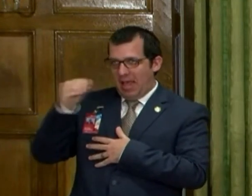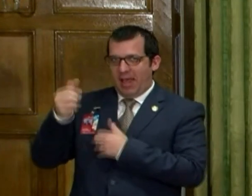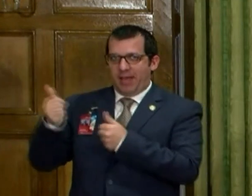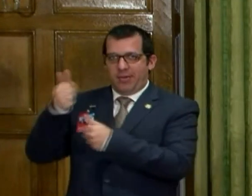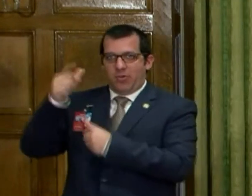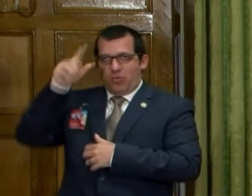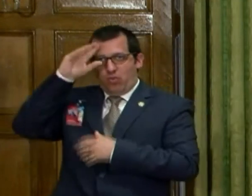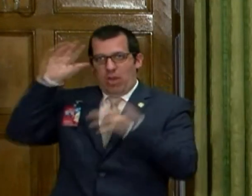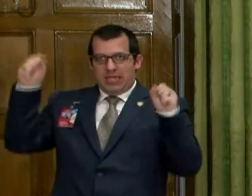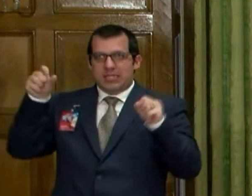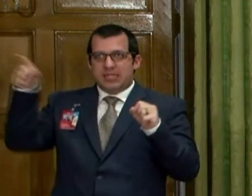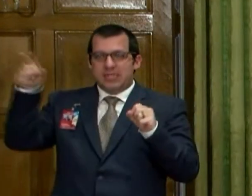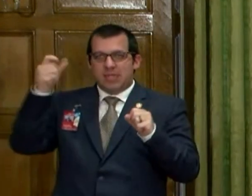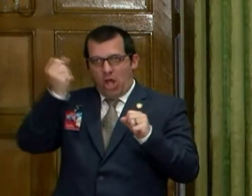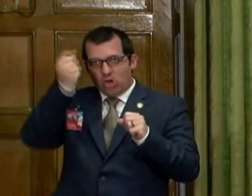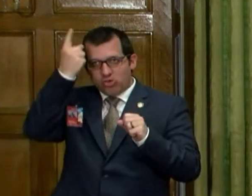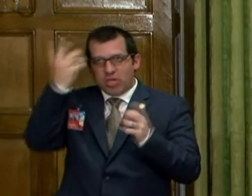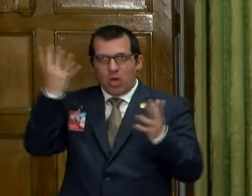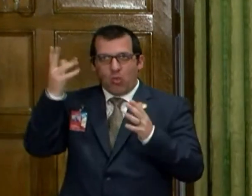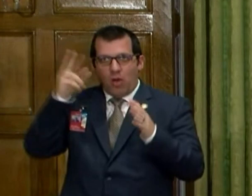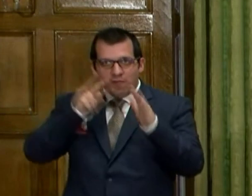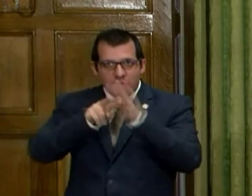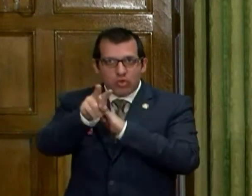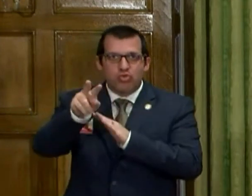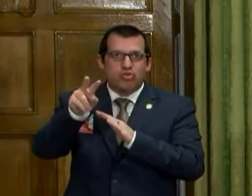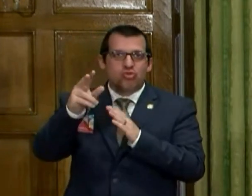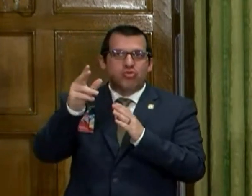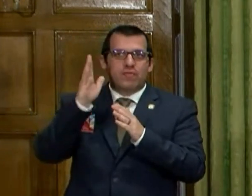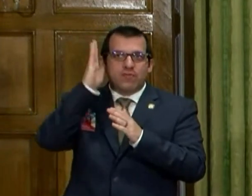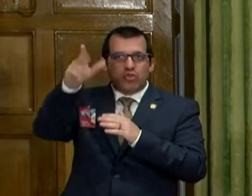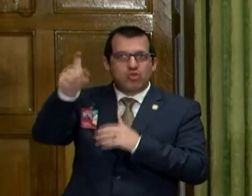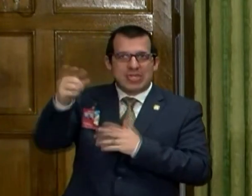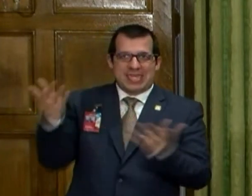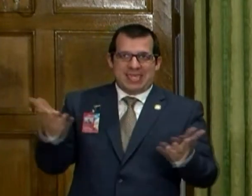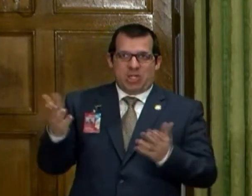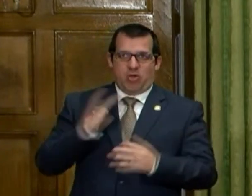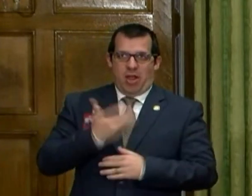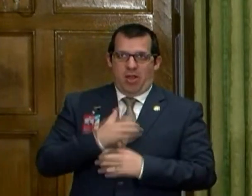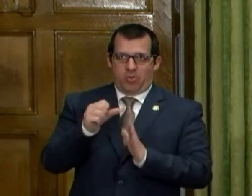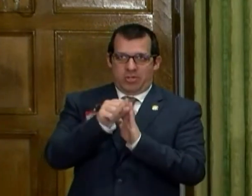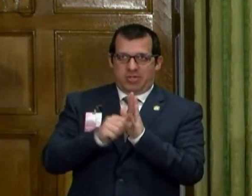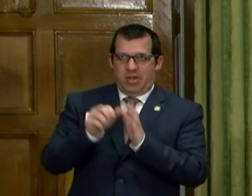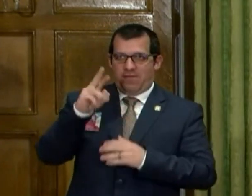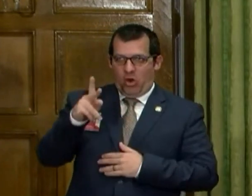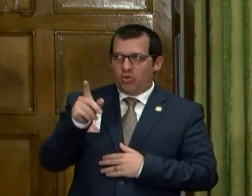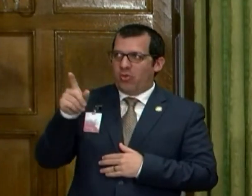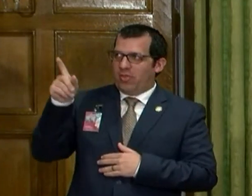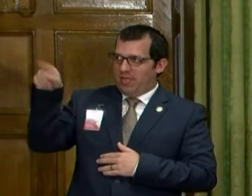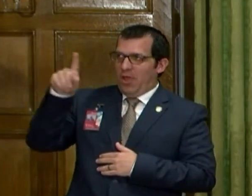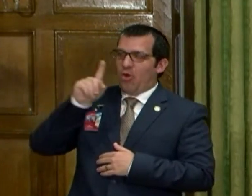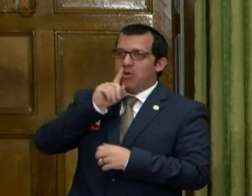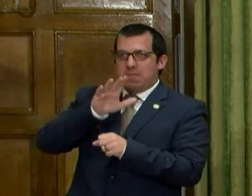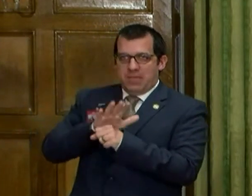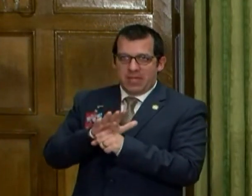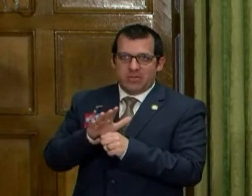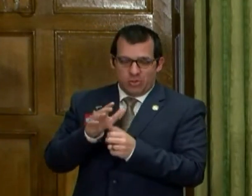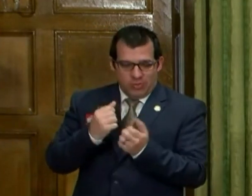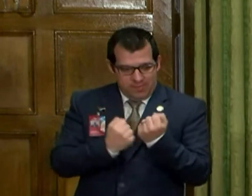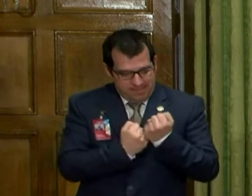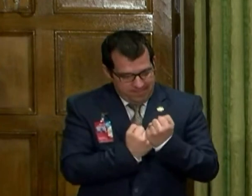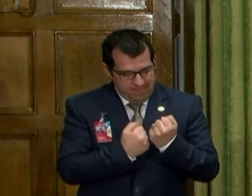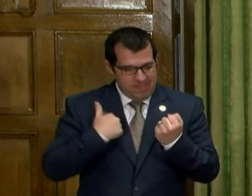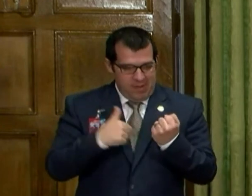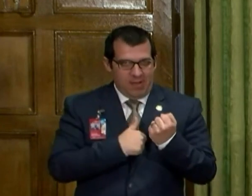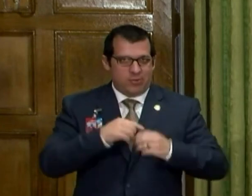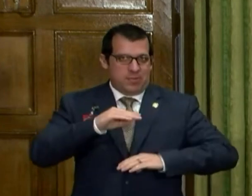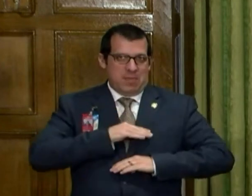President understand the future needs that a state like Arkansas has, and they're committed to work with us in